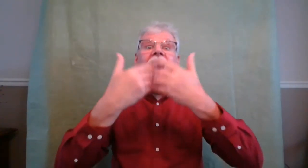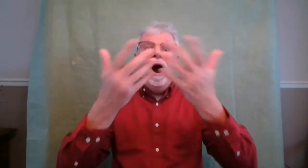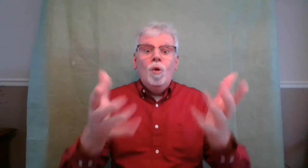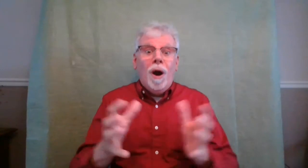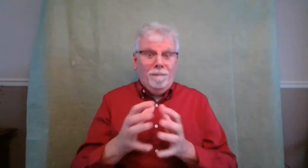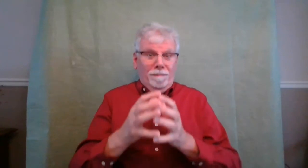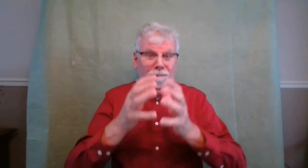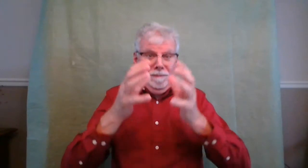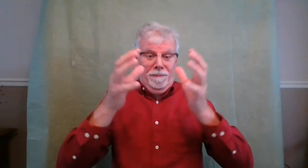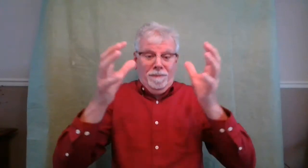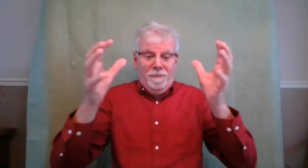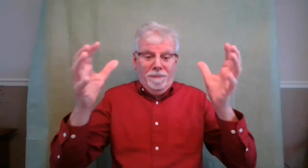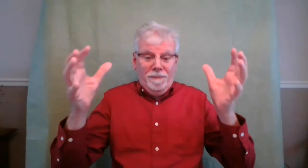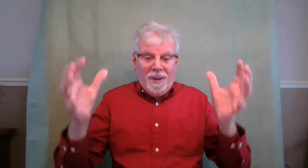Beloved,